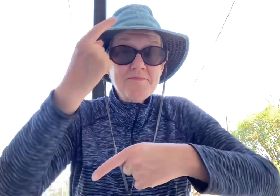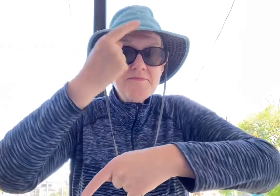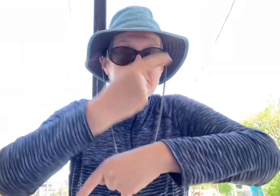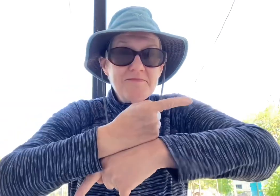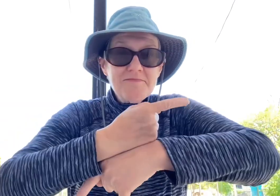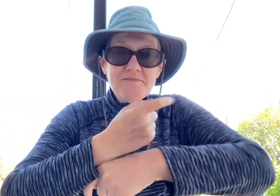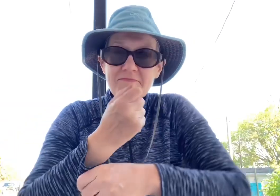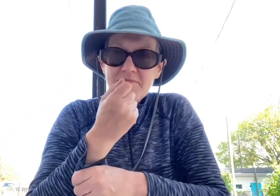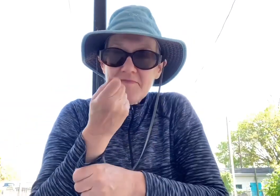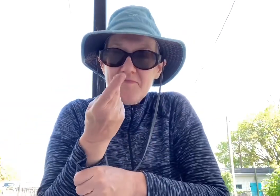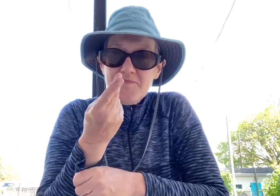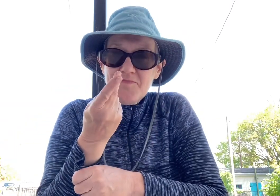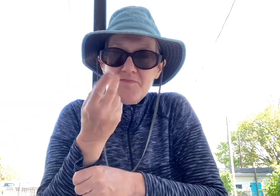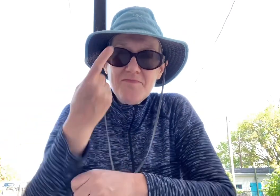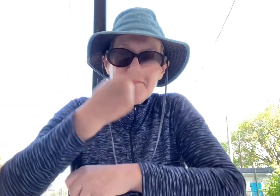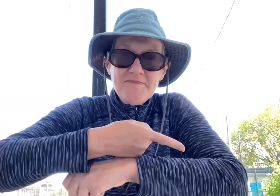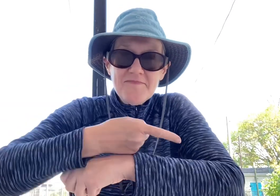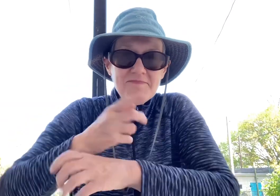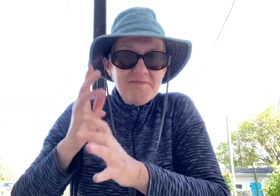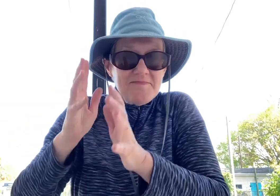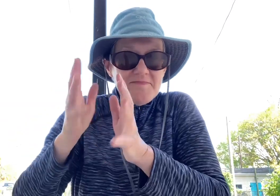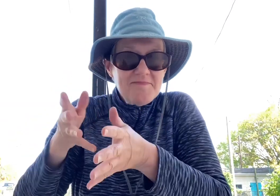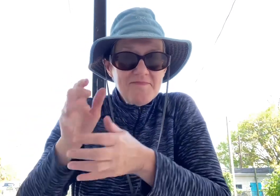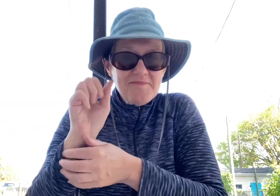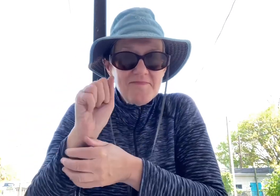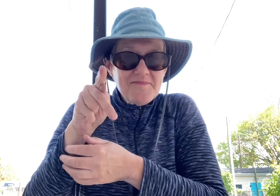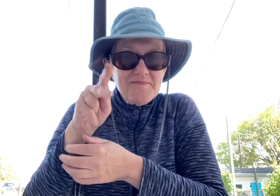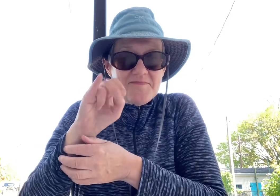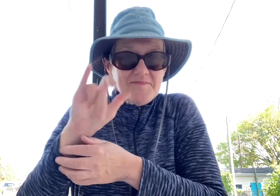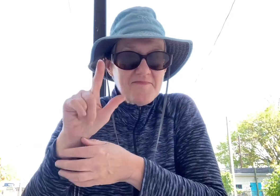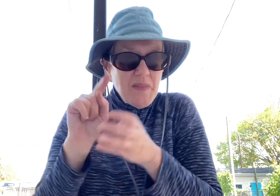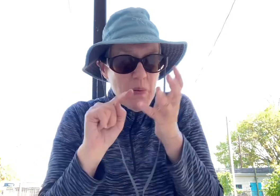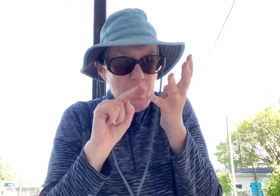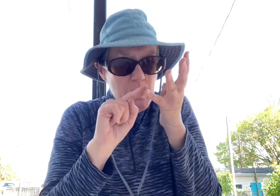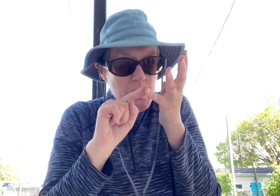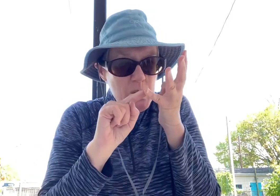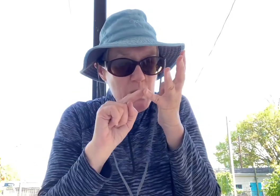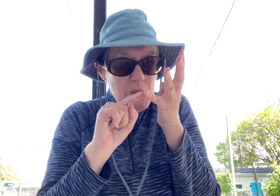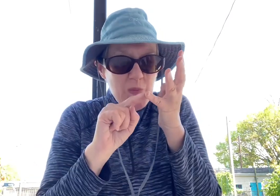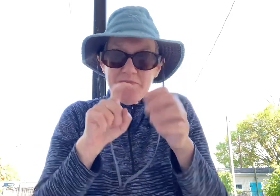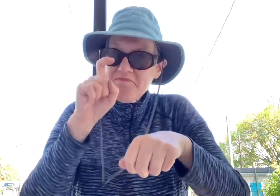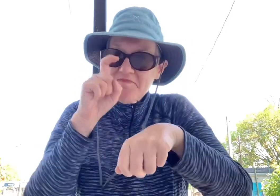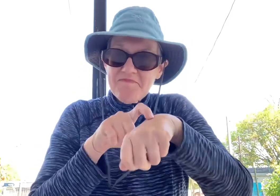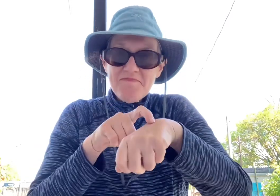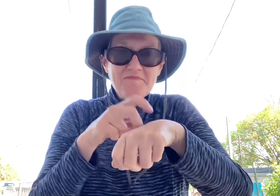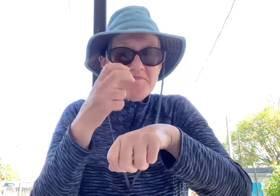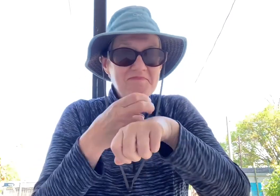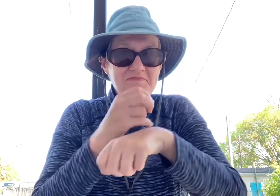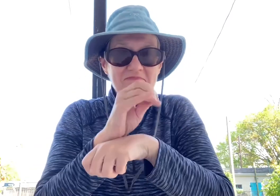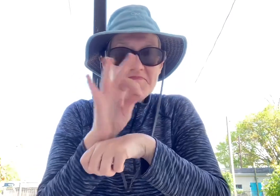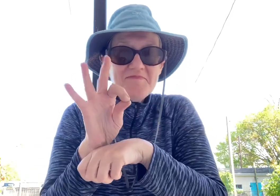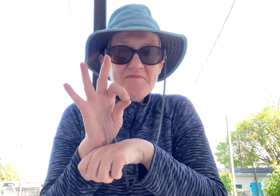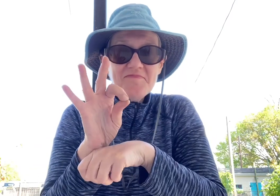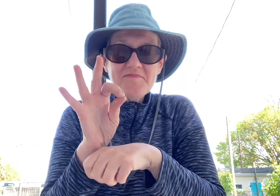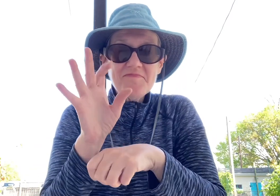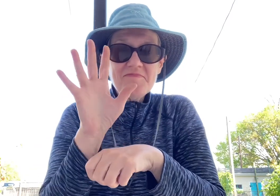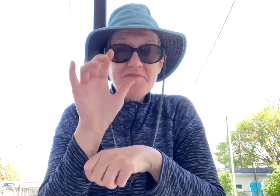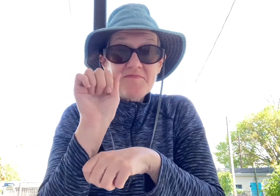It's the very tail end of April with just a few days left, and it's time to start hardening off